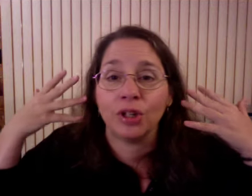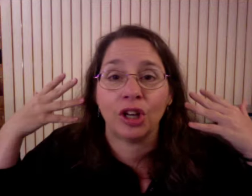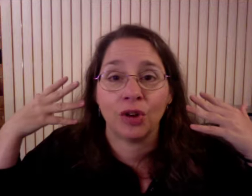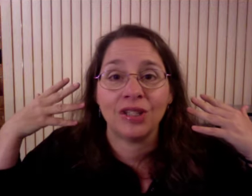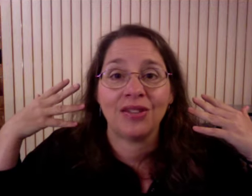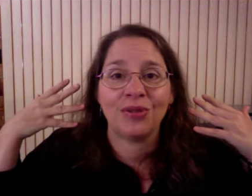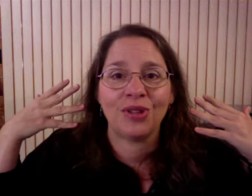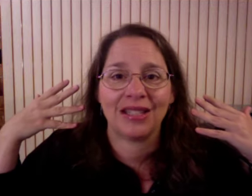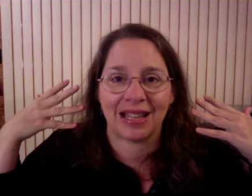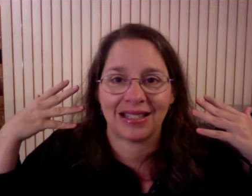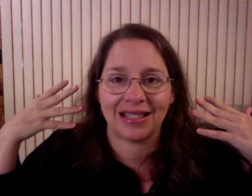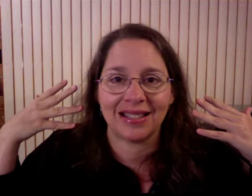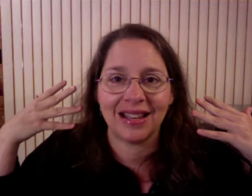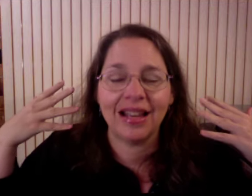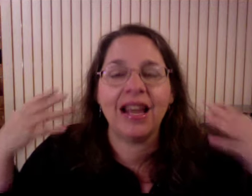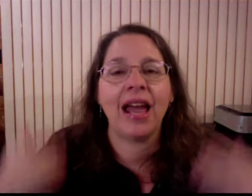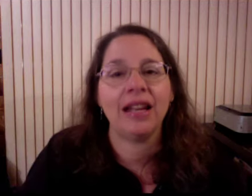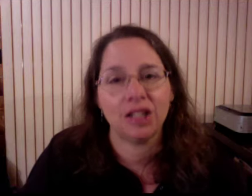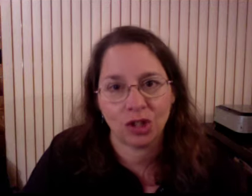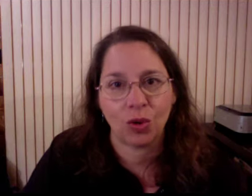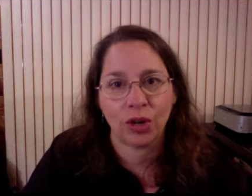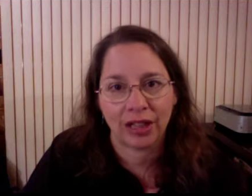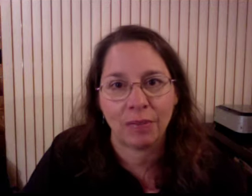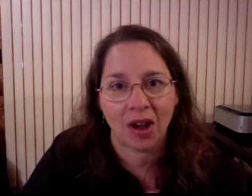goes in through the senses and is stored in the mind.